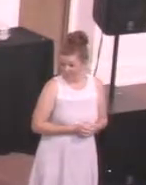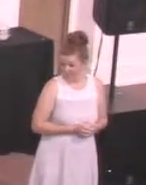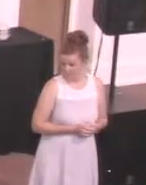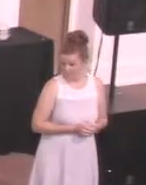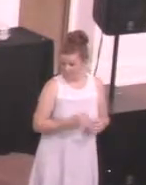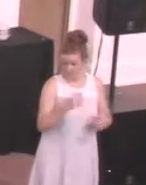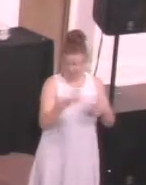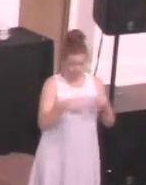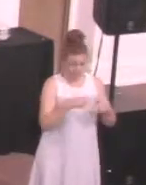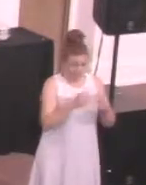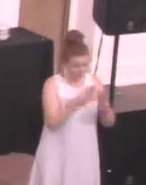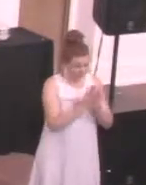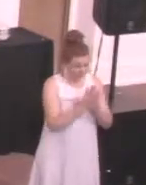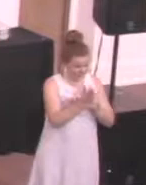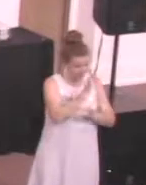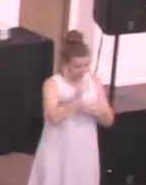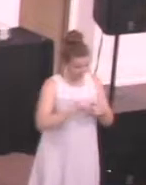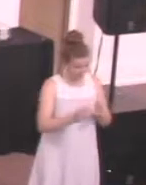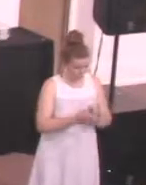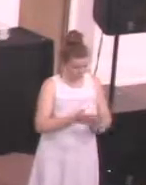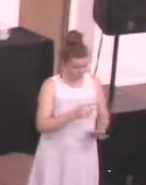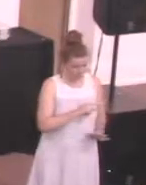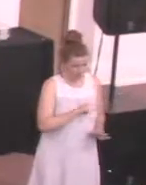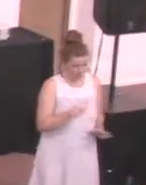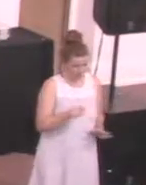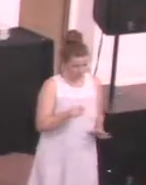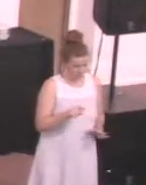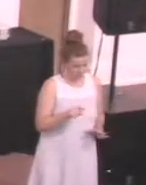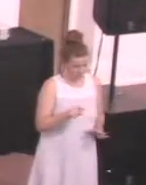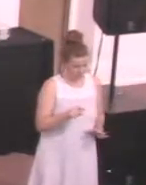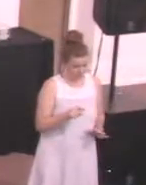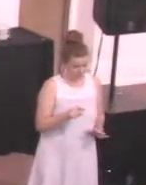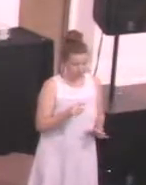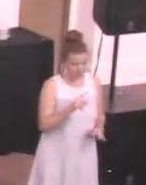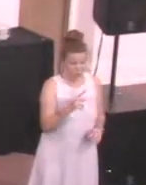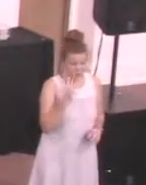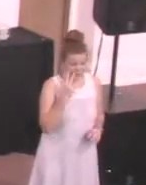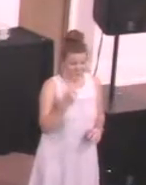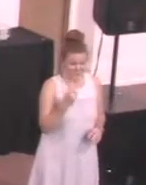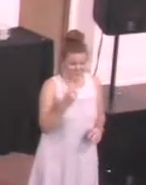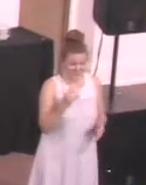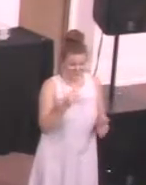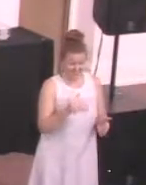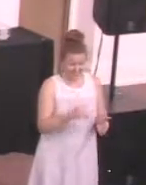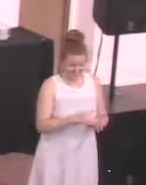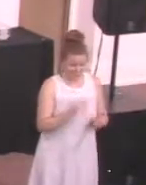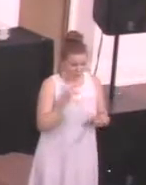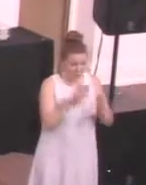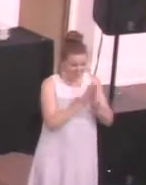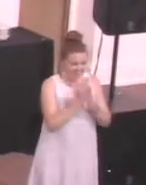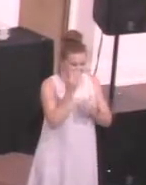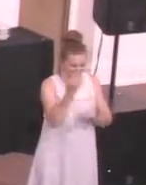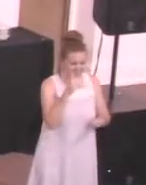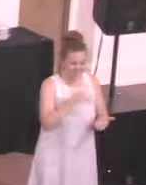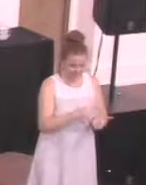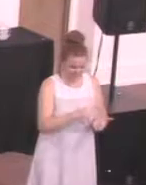And when you ask him to forgive you, you may actually sin again. Am I talking to the right